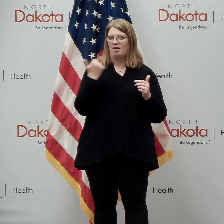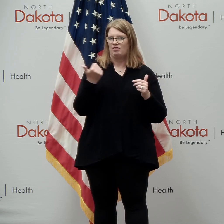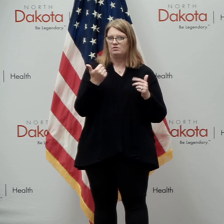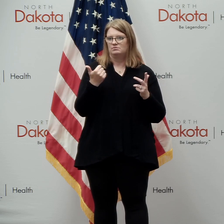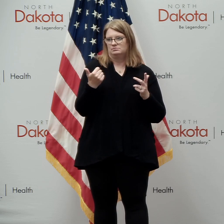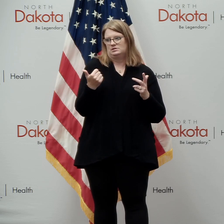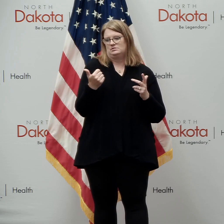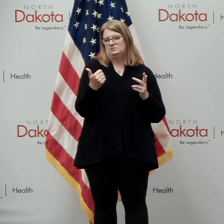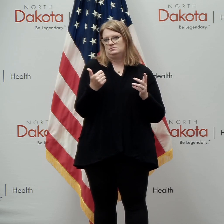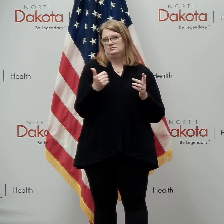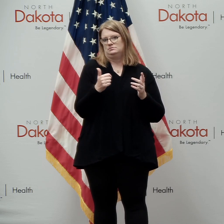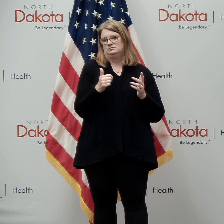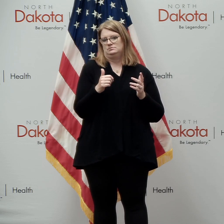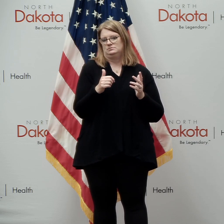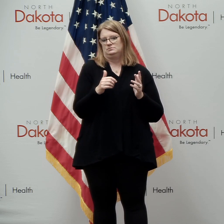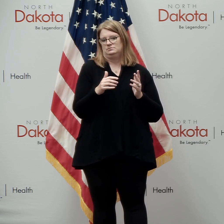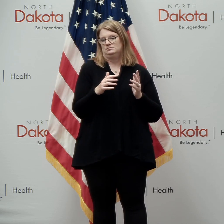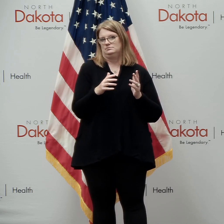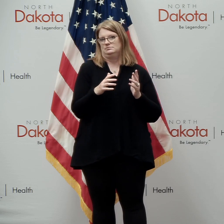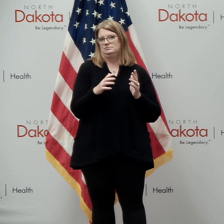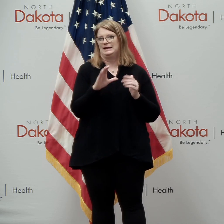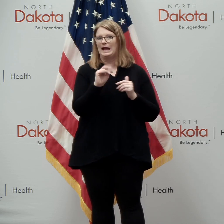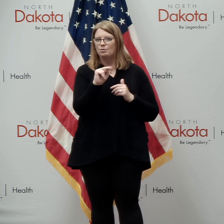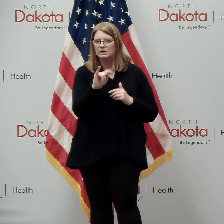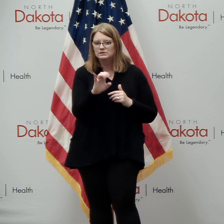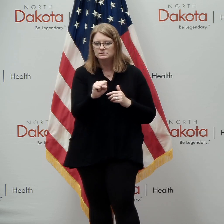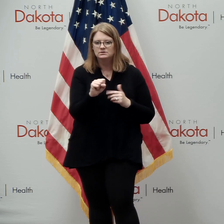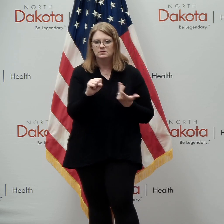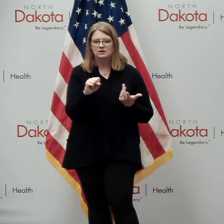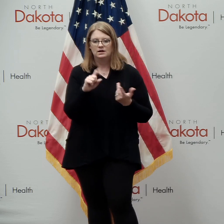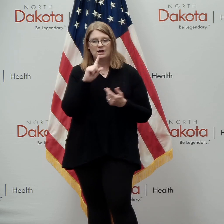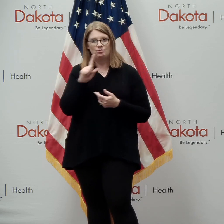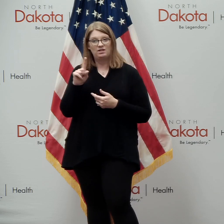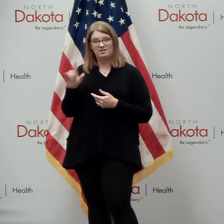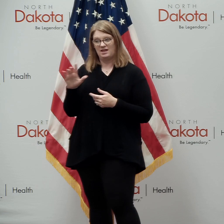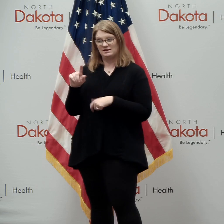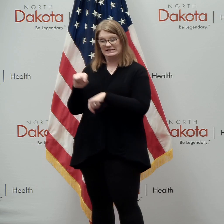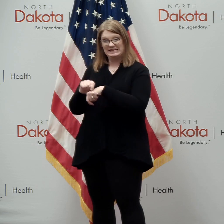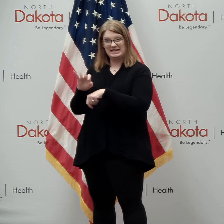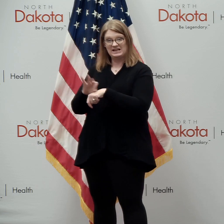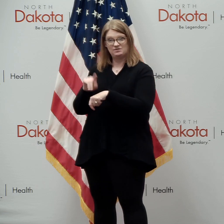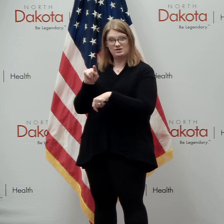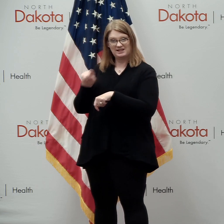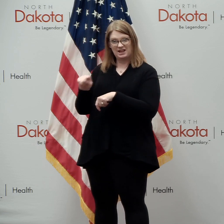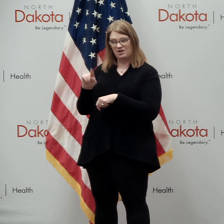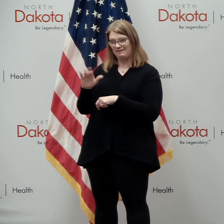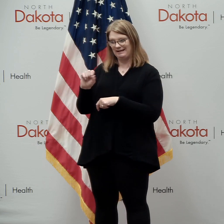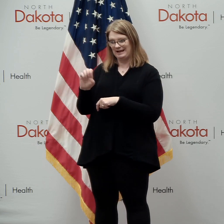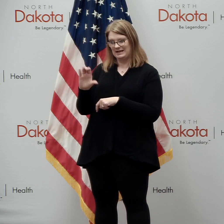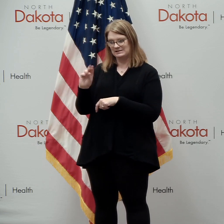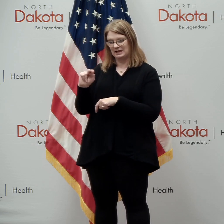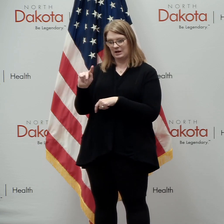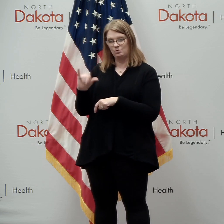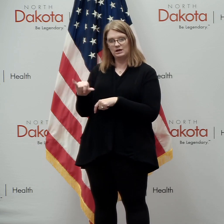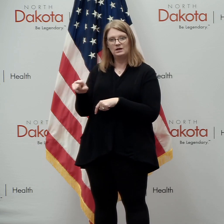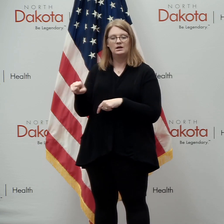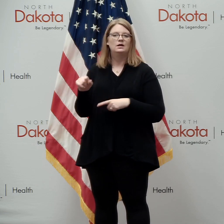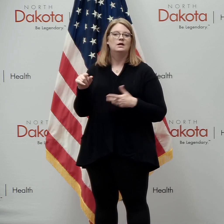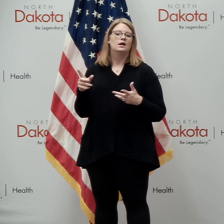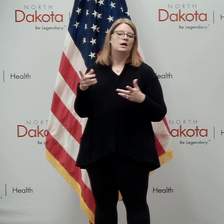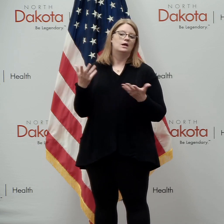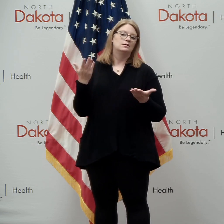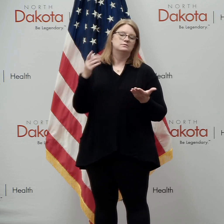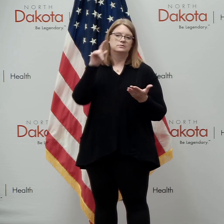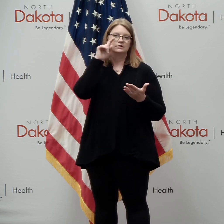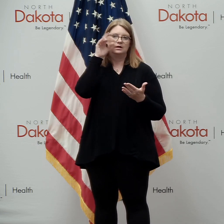population counties. And again, it reflects the strong work, I think, of the COVID-19 task force there. And it may reflect a